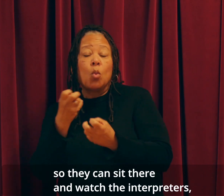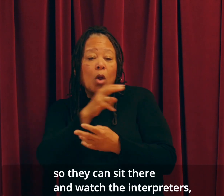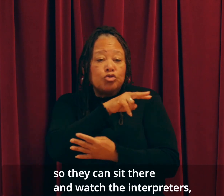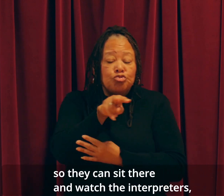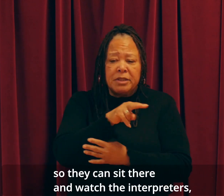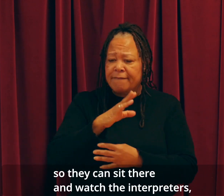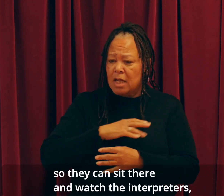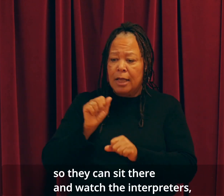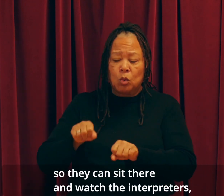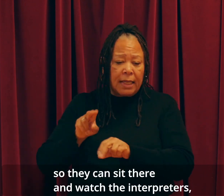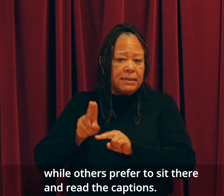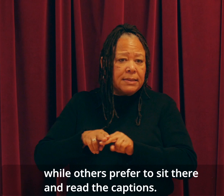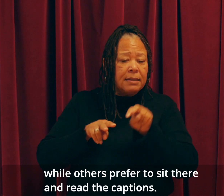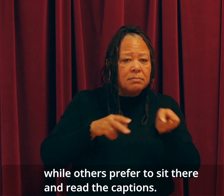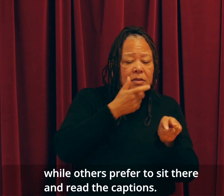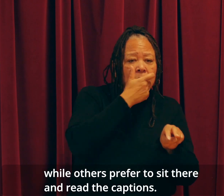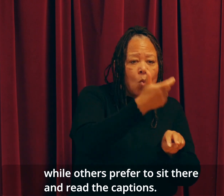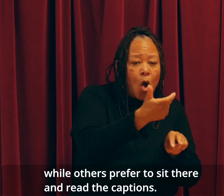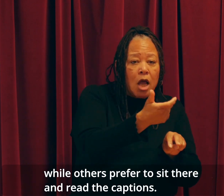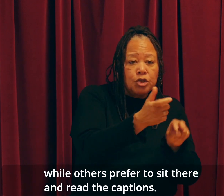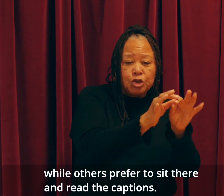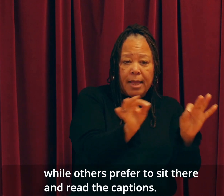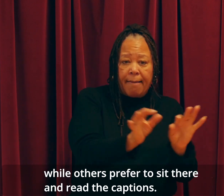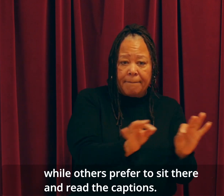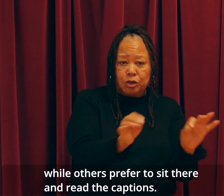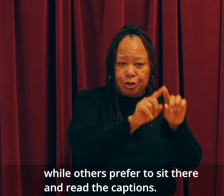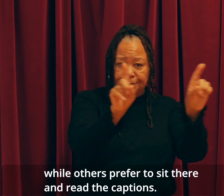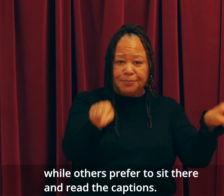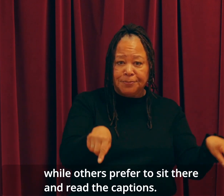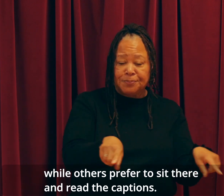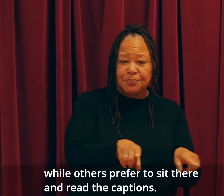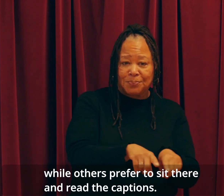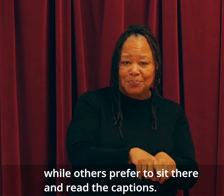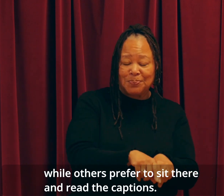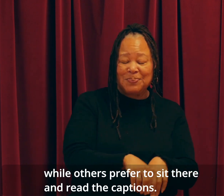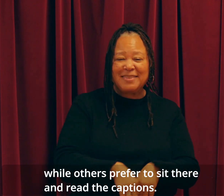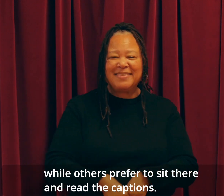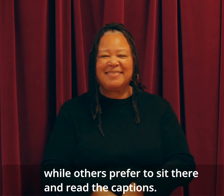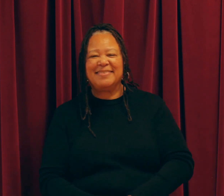so they can sit there and watch the interpreters, while others prefer to sit there and read the captions.